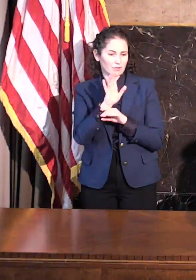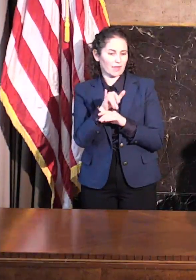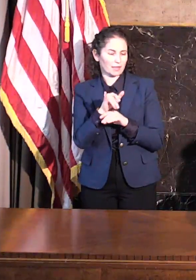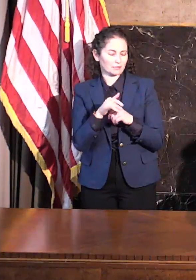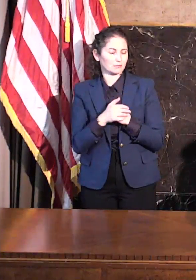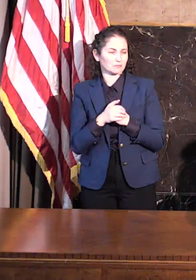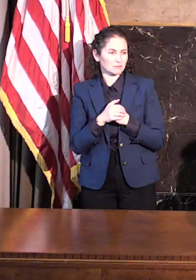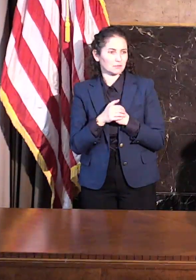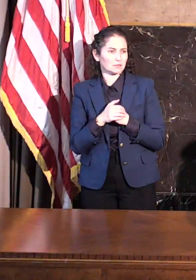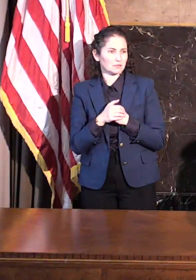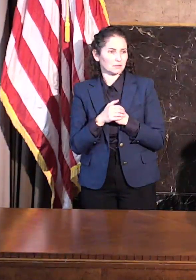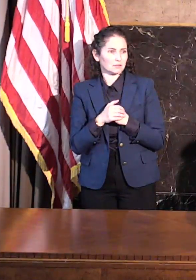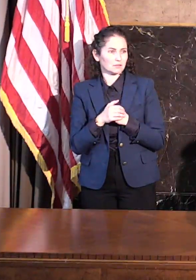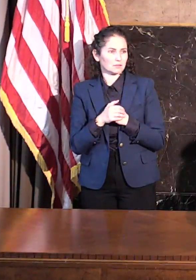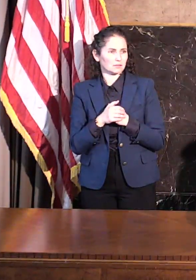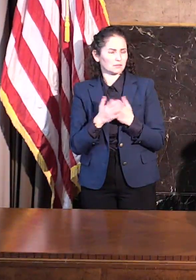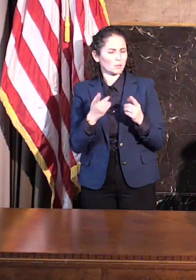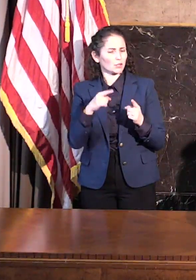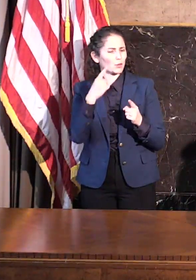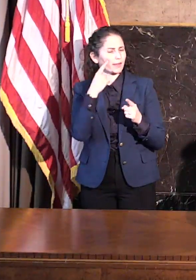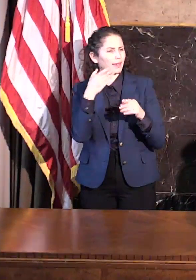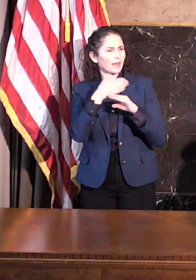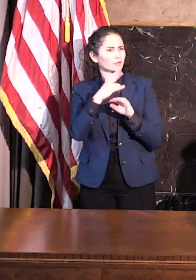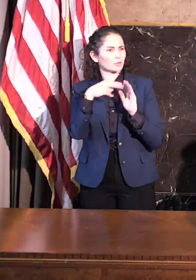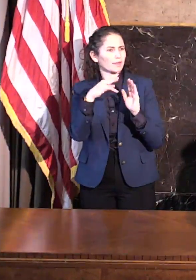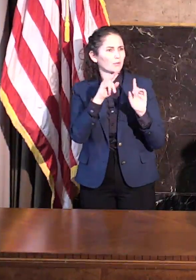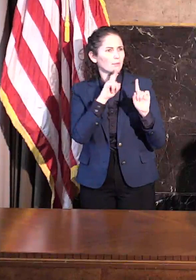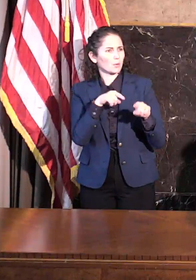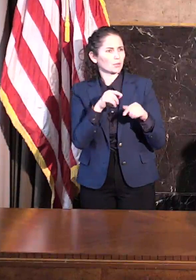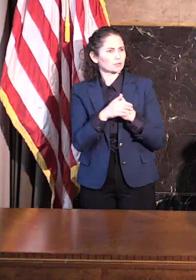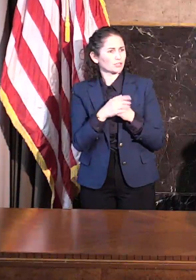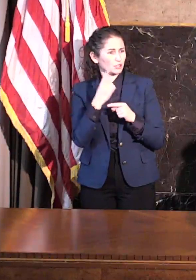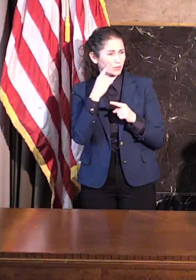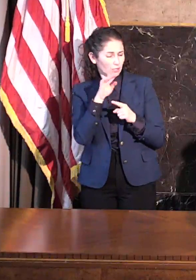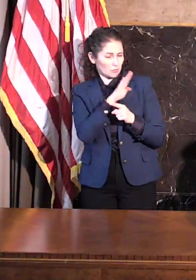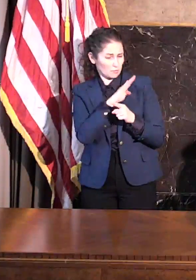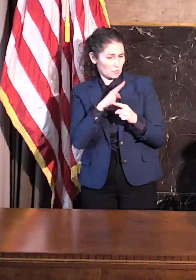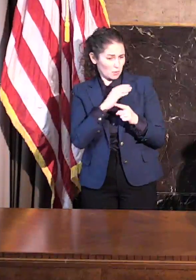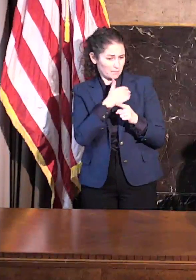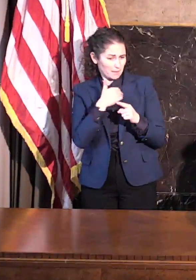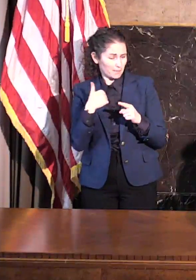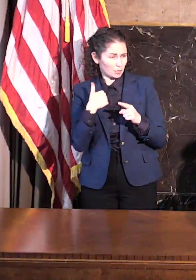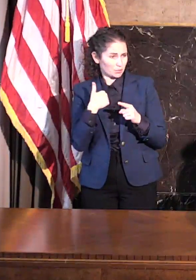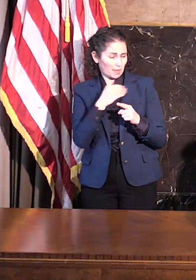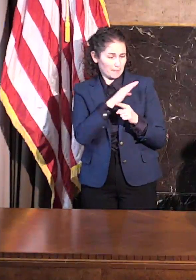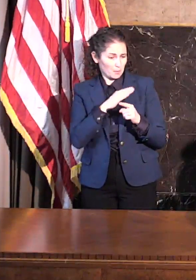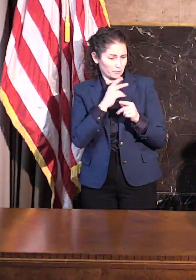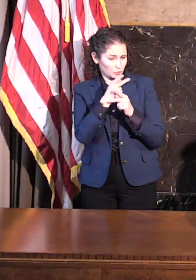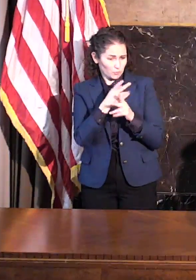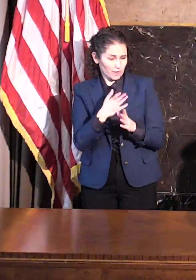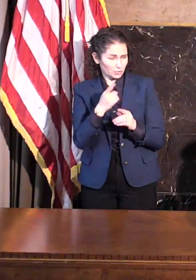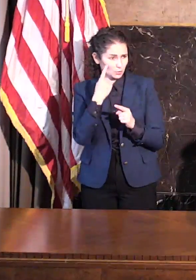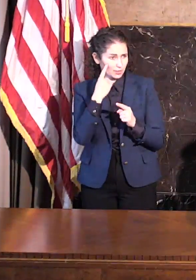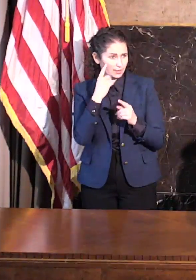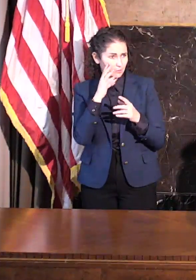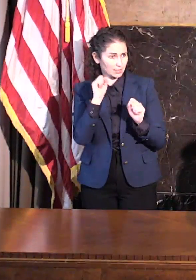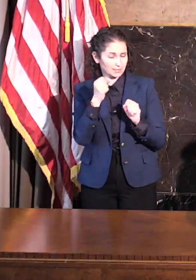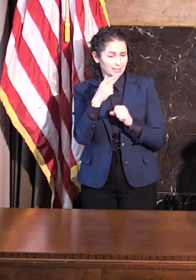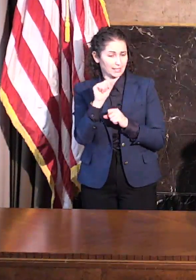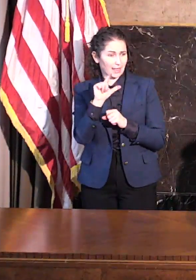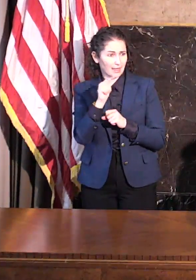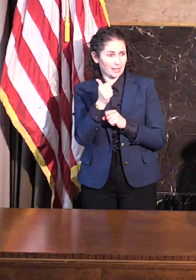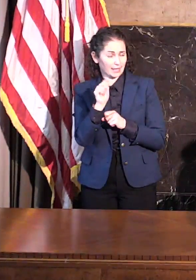want to remind people that there's going to come a day when the pandemic is going to end. But